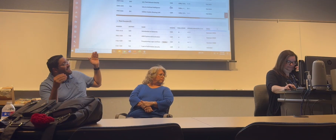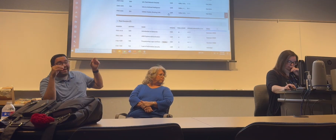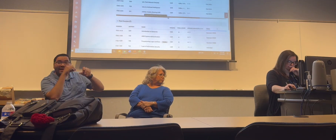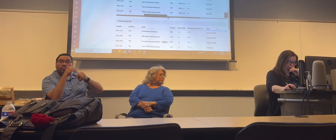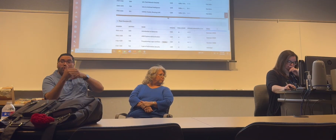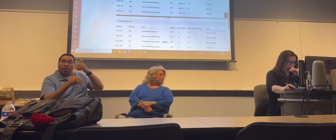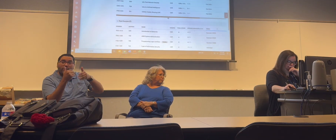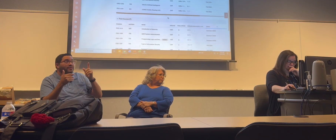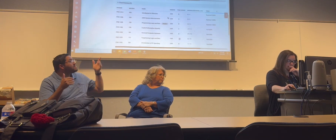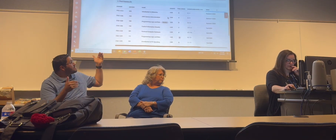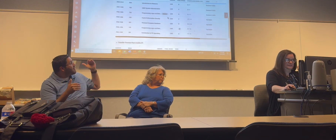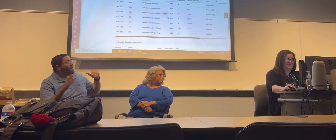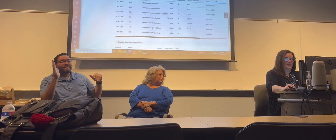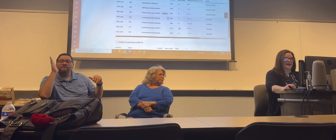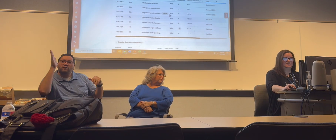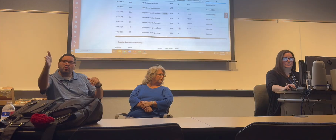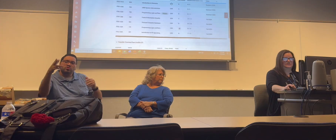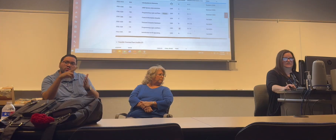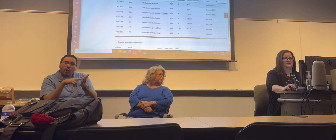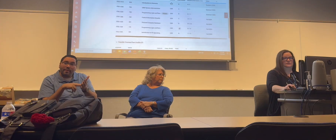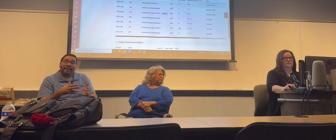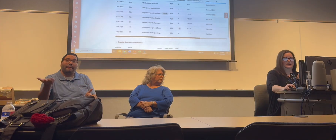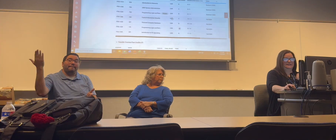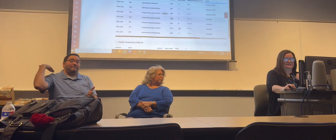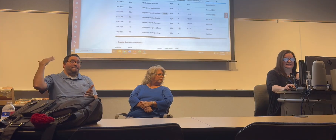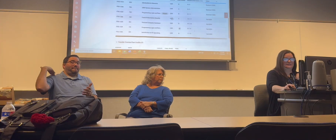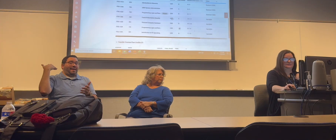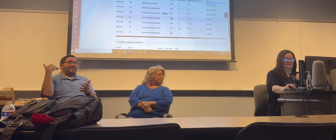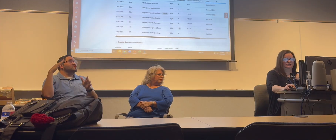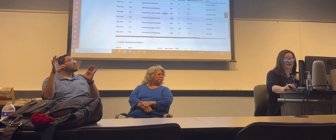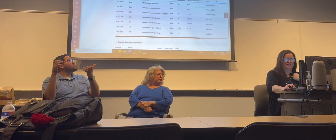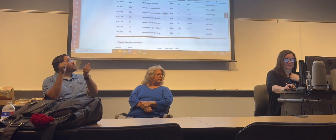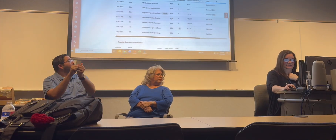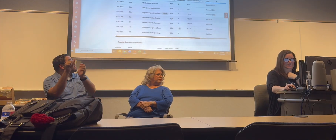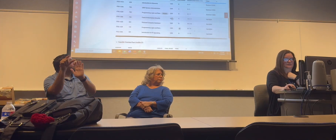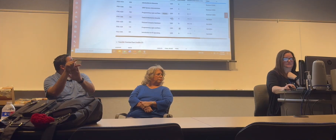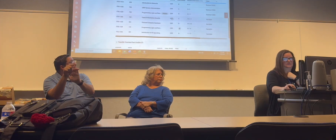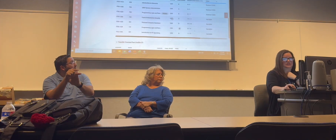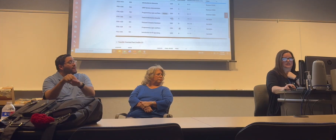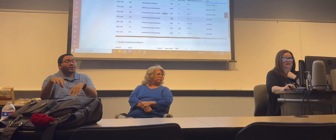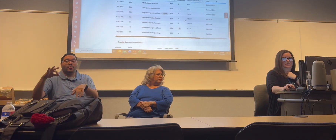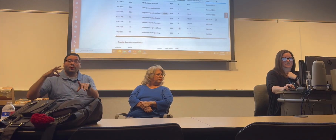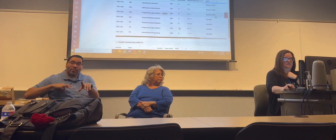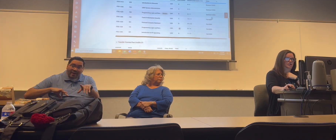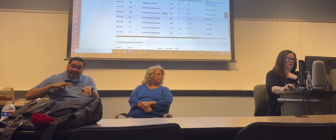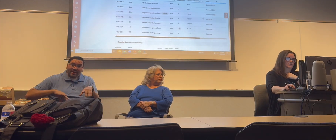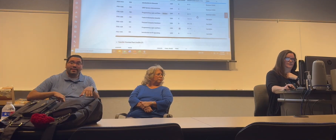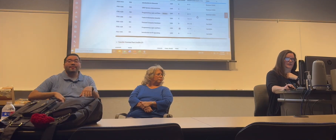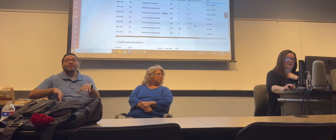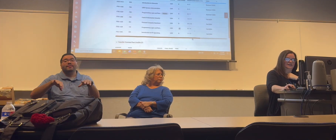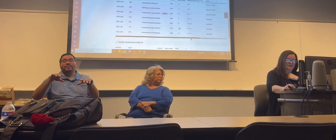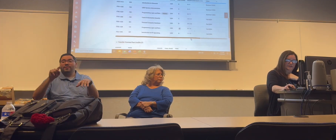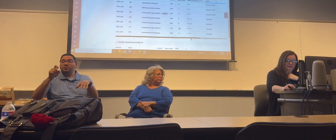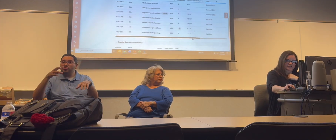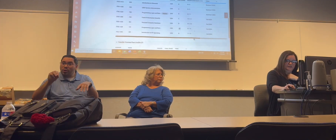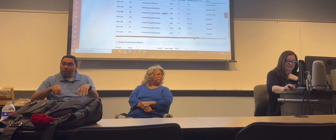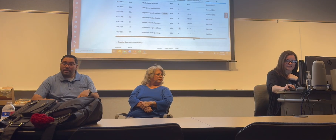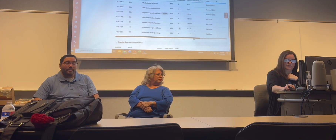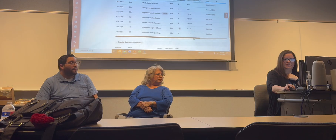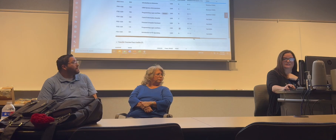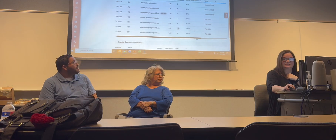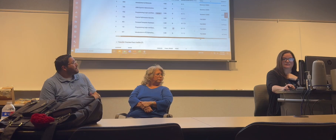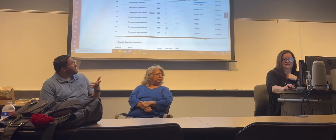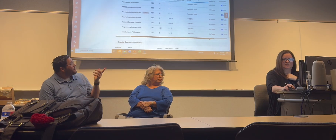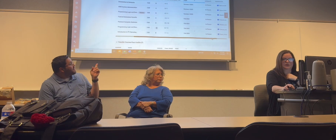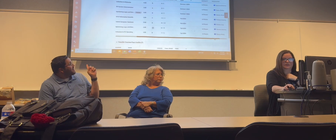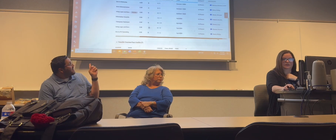enrollments. You can see past courses with grades, credits, the term, and even the